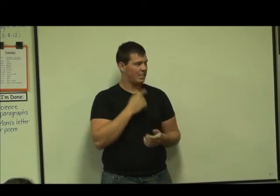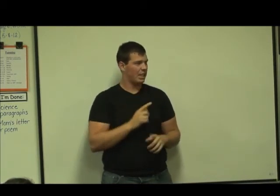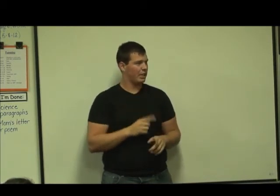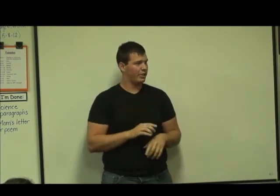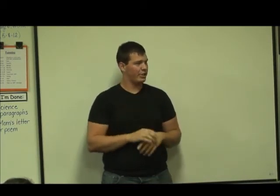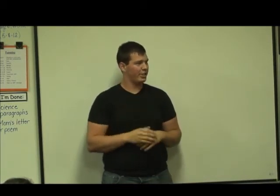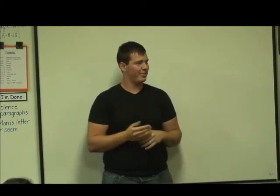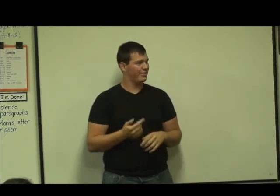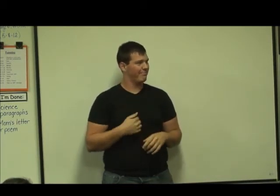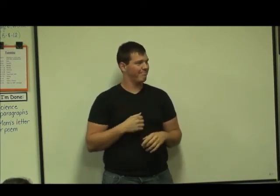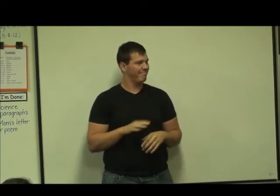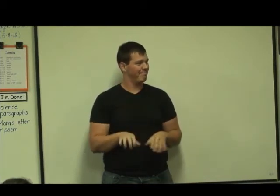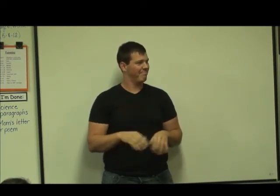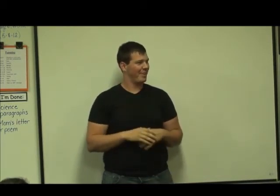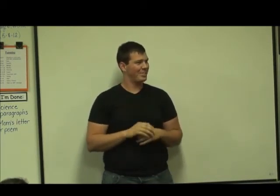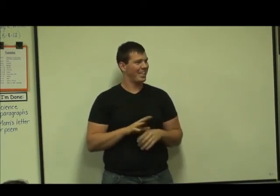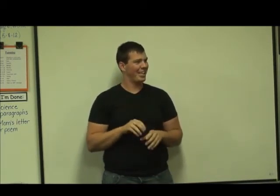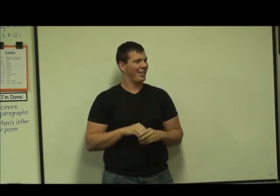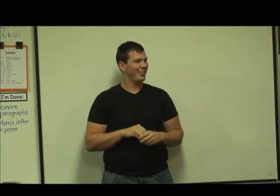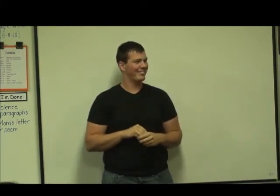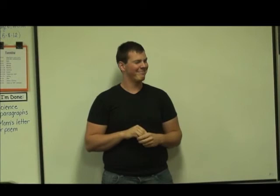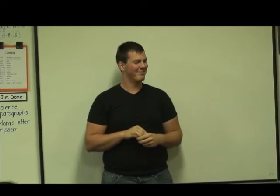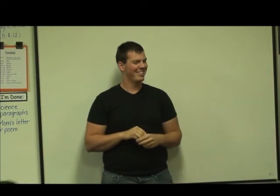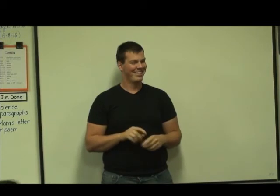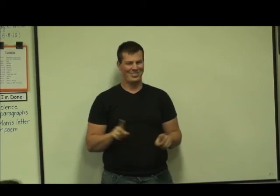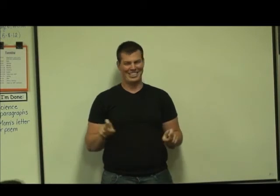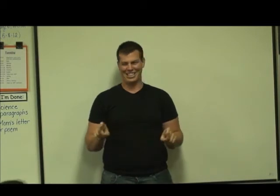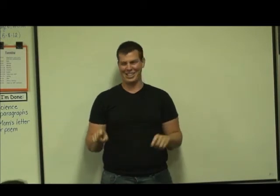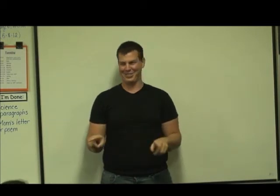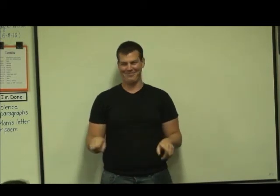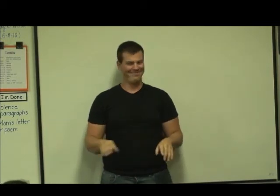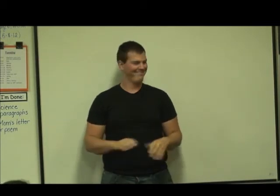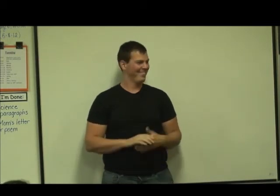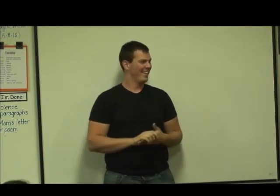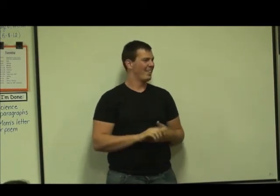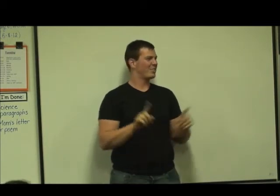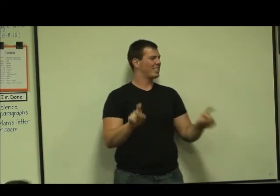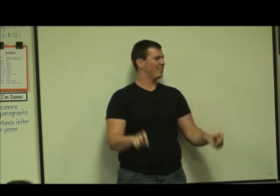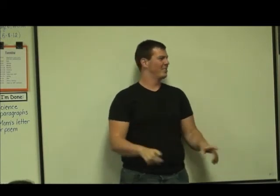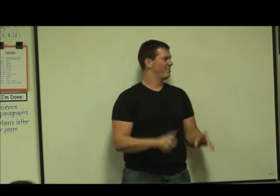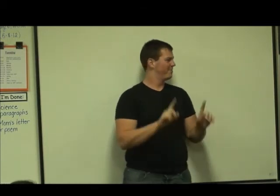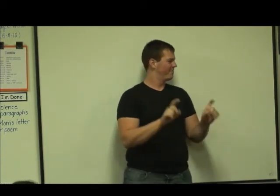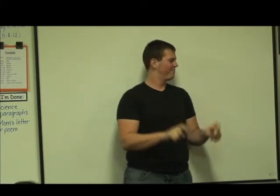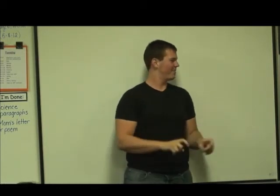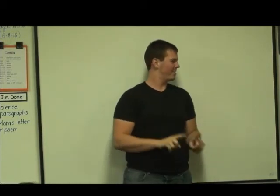I go to church. That was 93, 10 GM, 10 to 10.